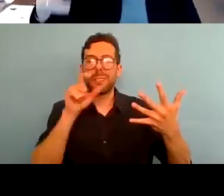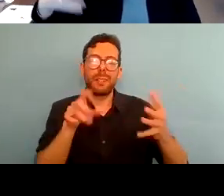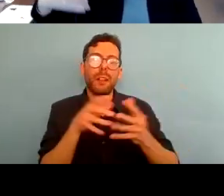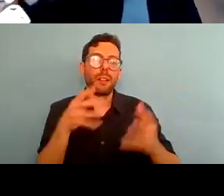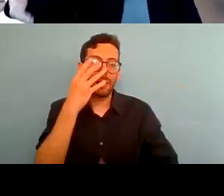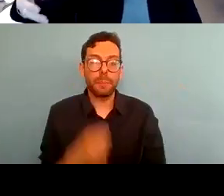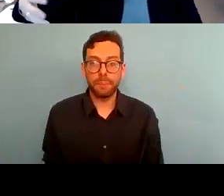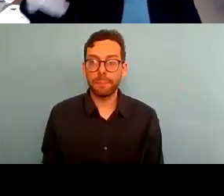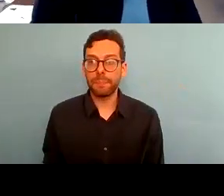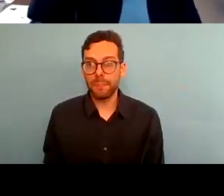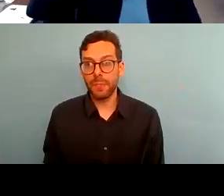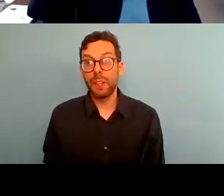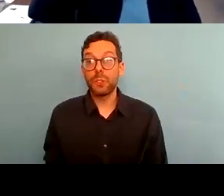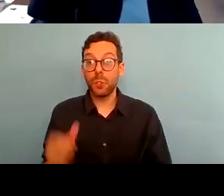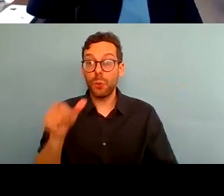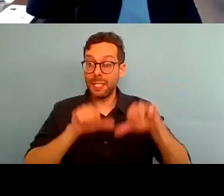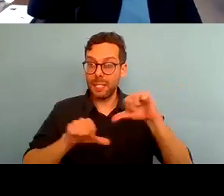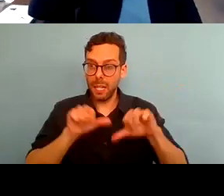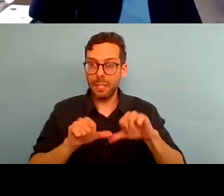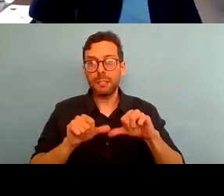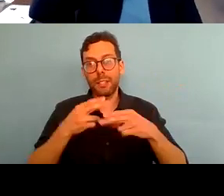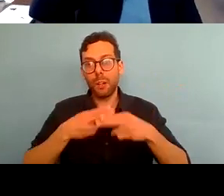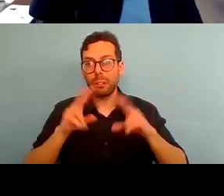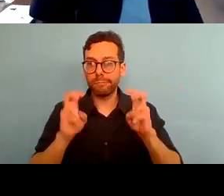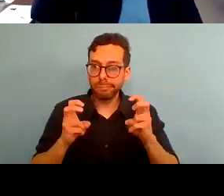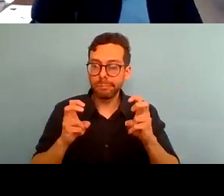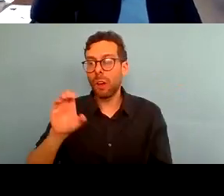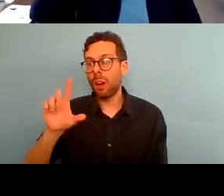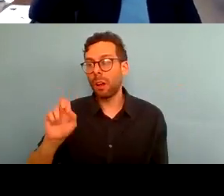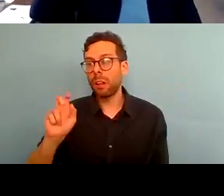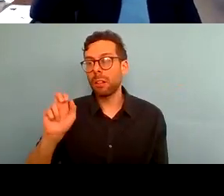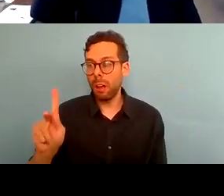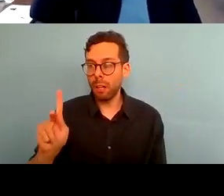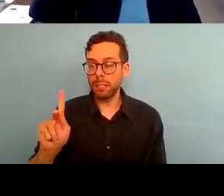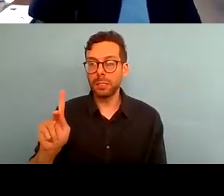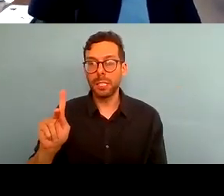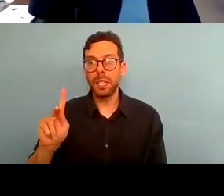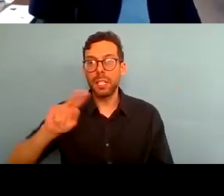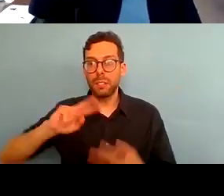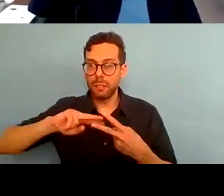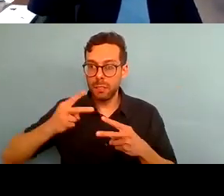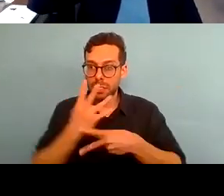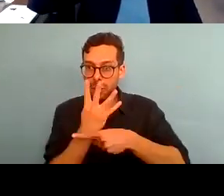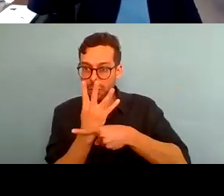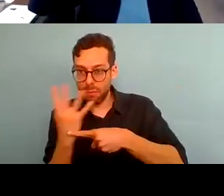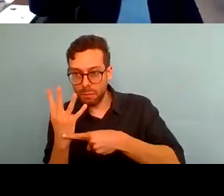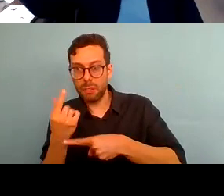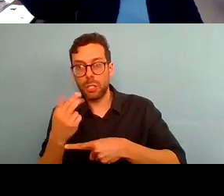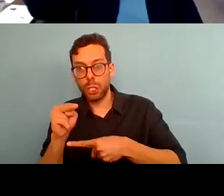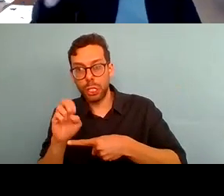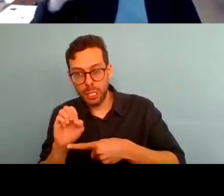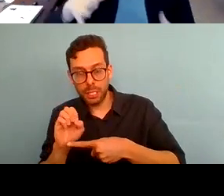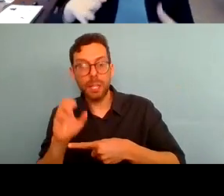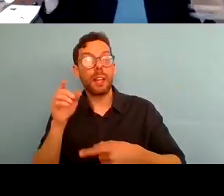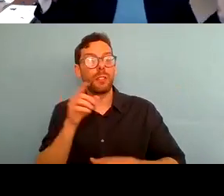science, clock genes. There are genes that regulate our melatonin and different aspects of how our brains go to sleep.